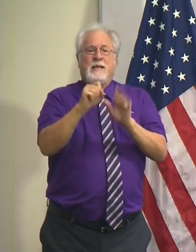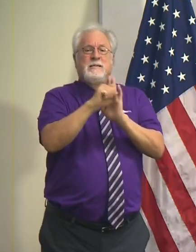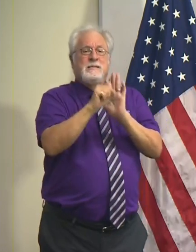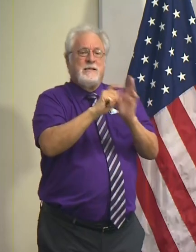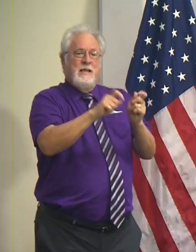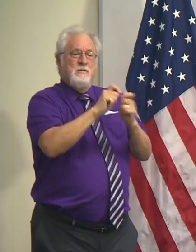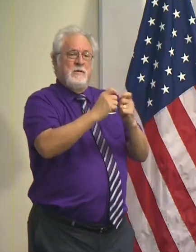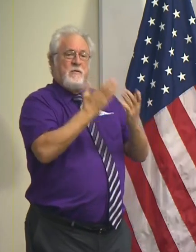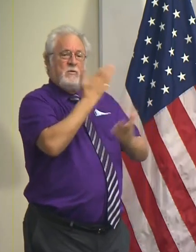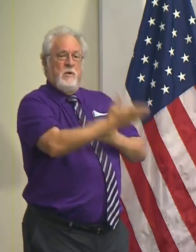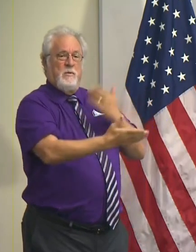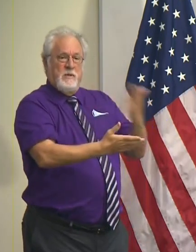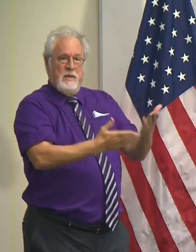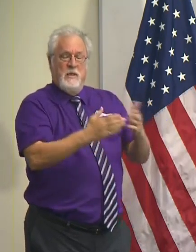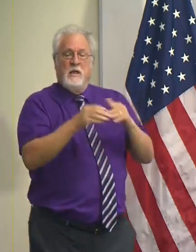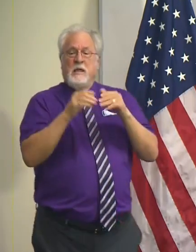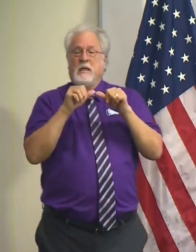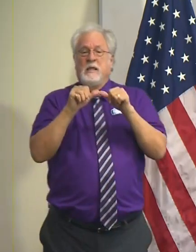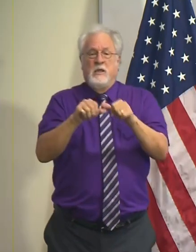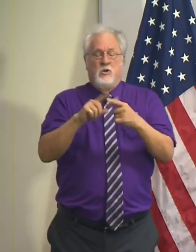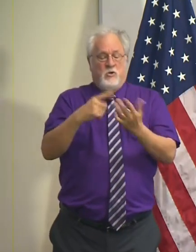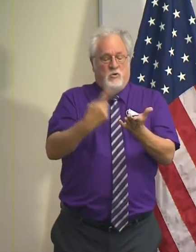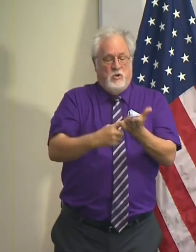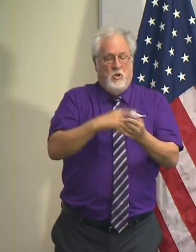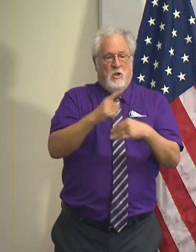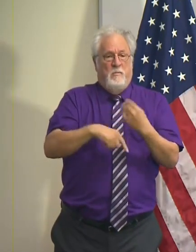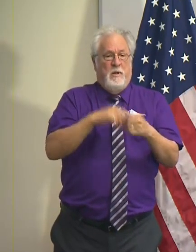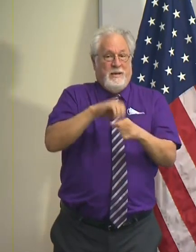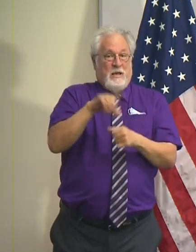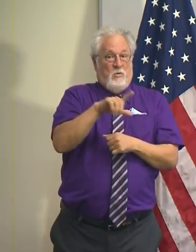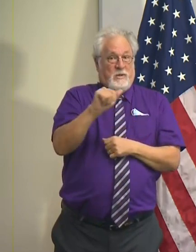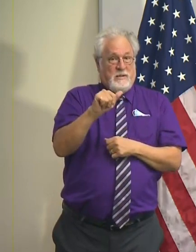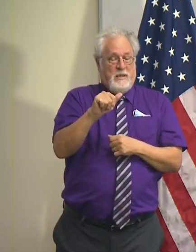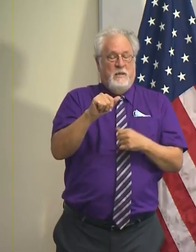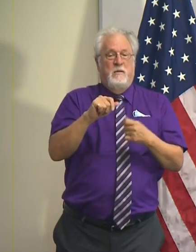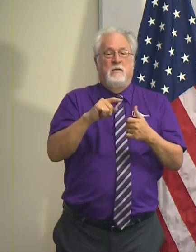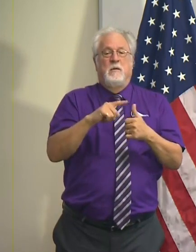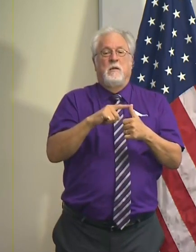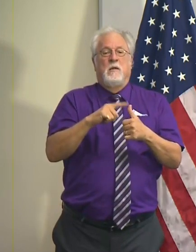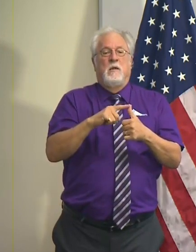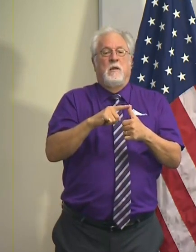recommendations that continue to talk about, in Louisiana,